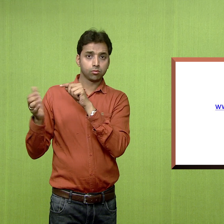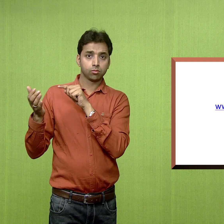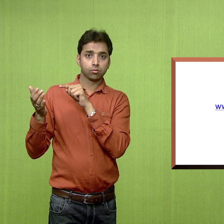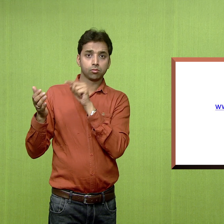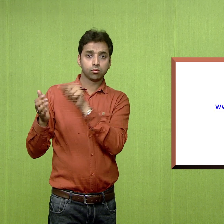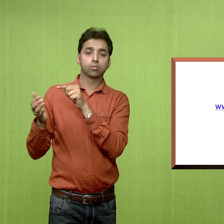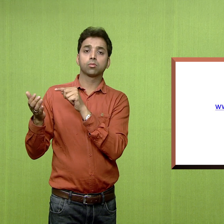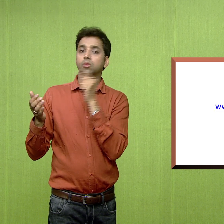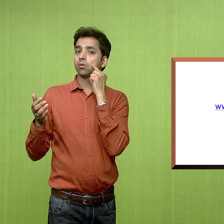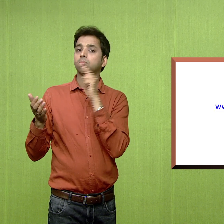www.nios.ac.in.